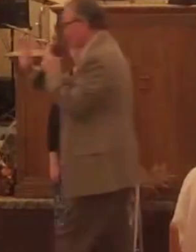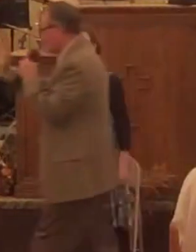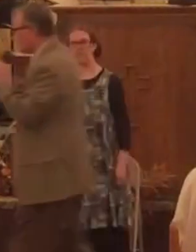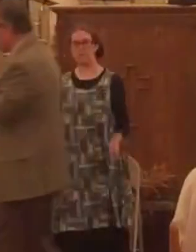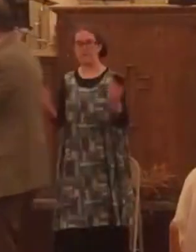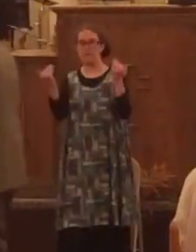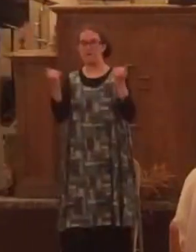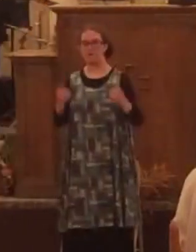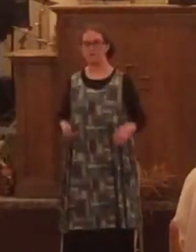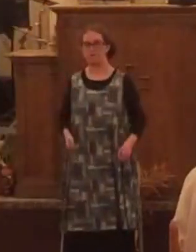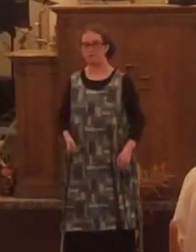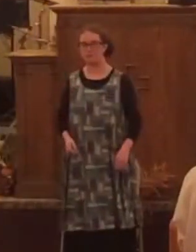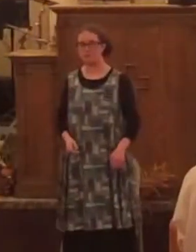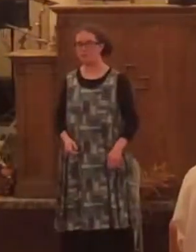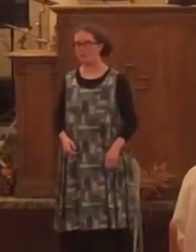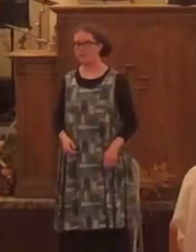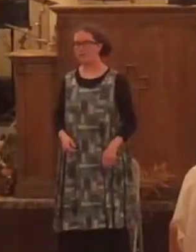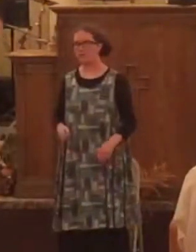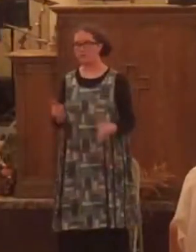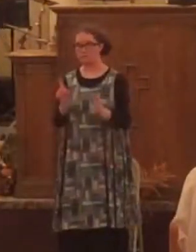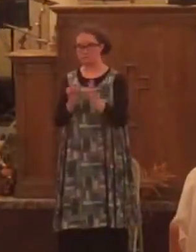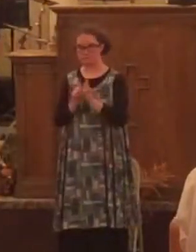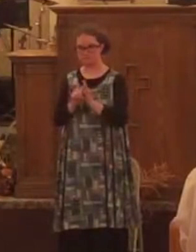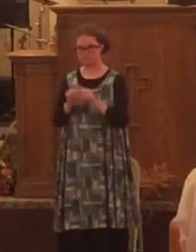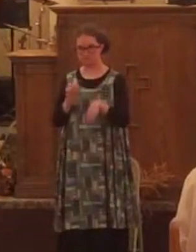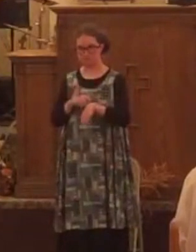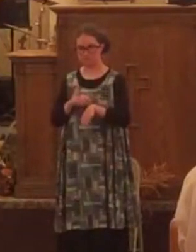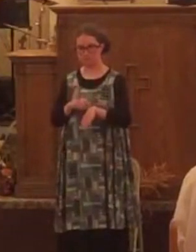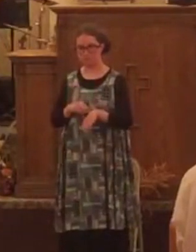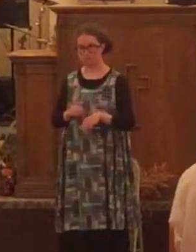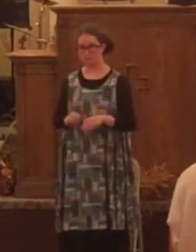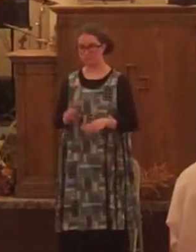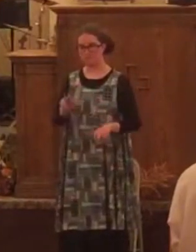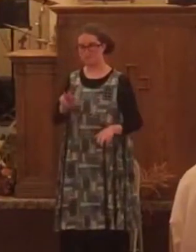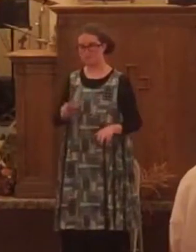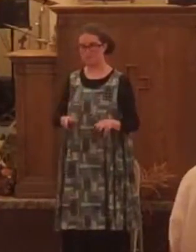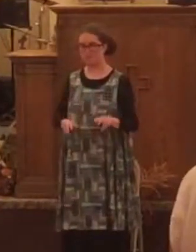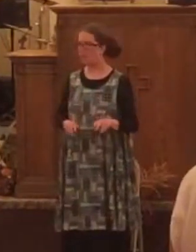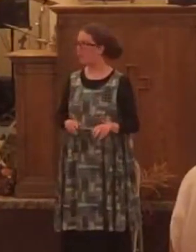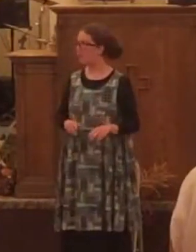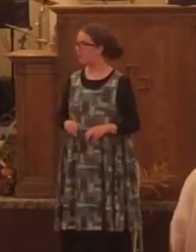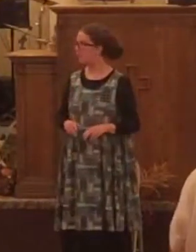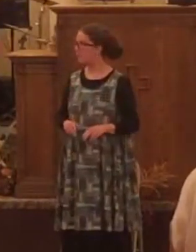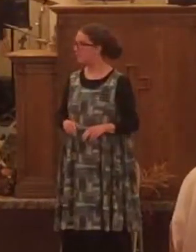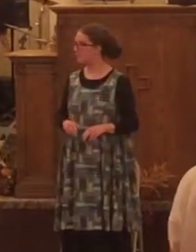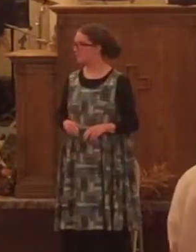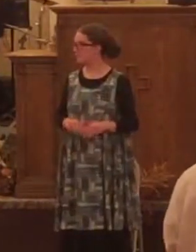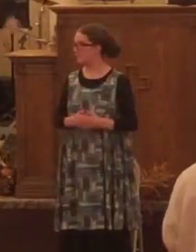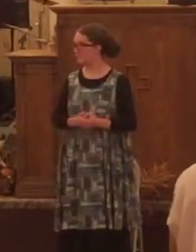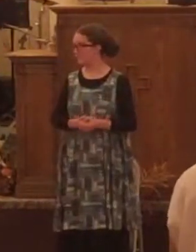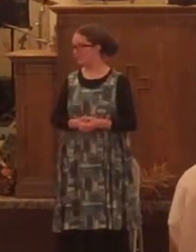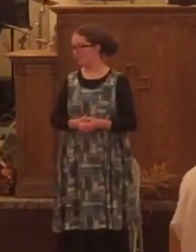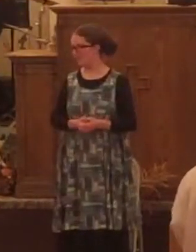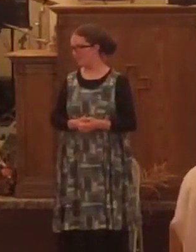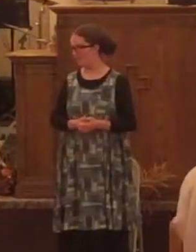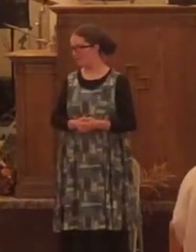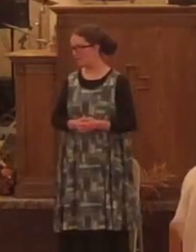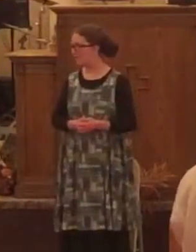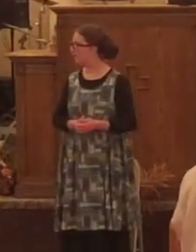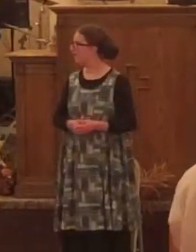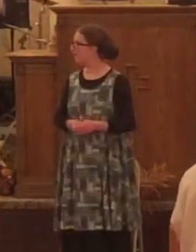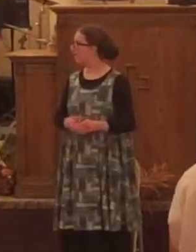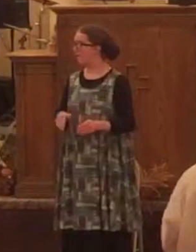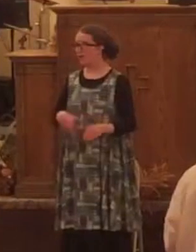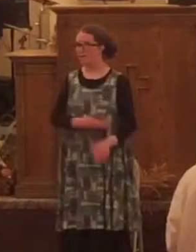Right. Come on. Just give me a few more minutes. Yes, they're going to walk into the sun right now. Hallelujah. Every one